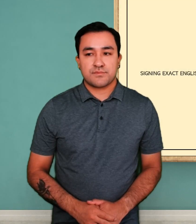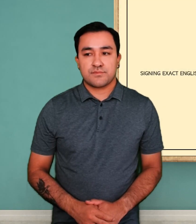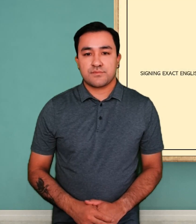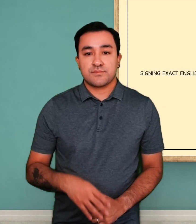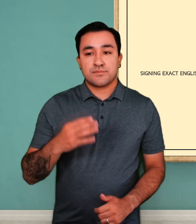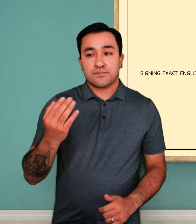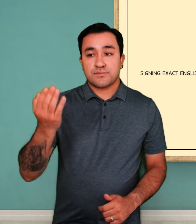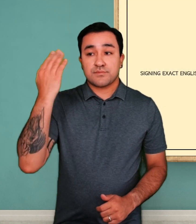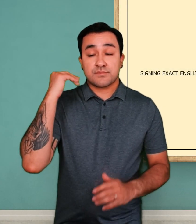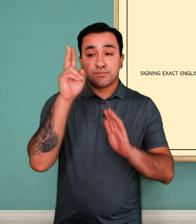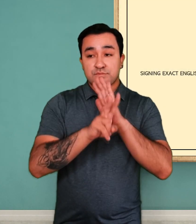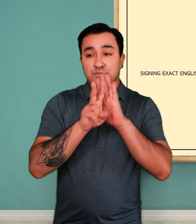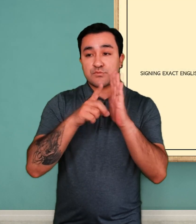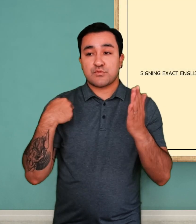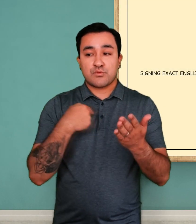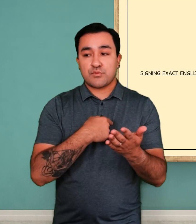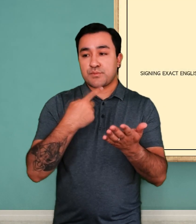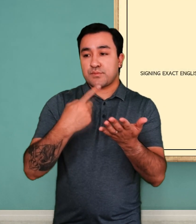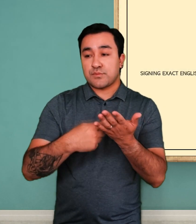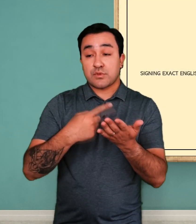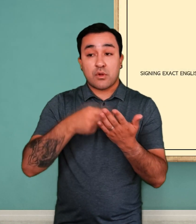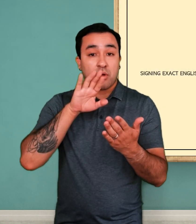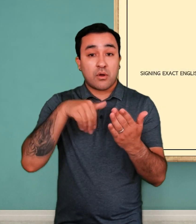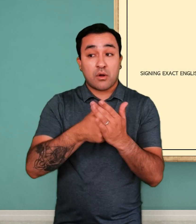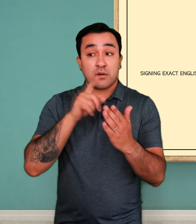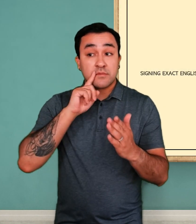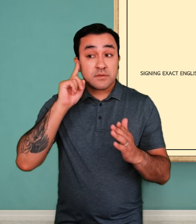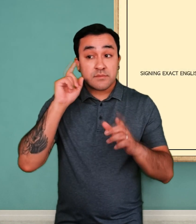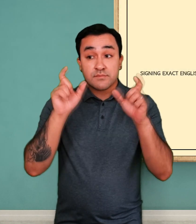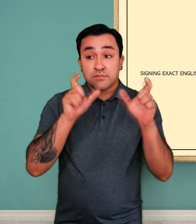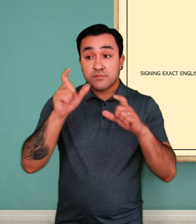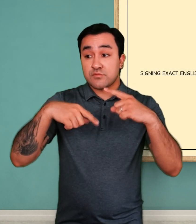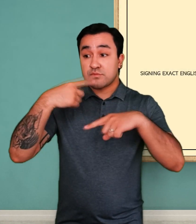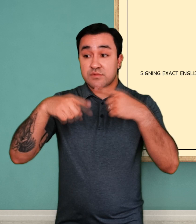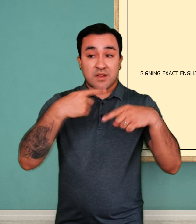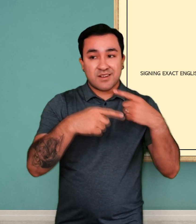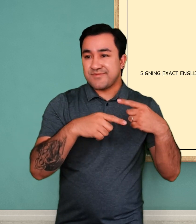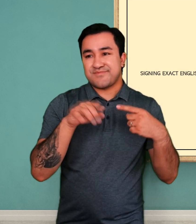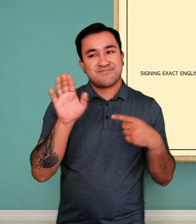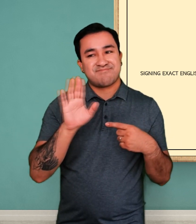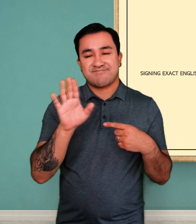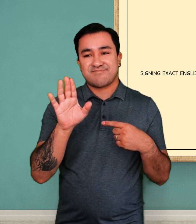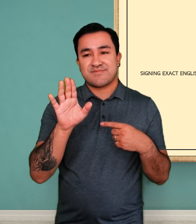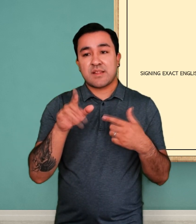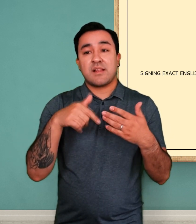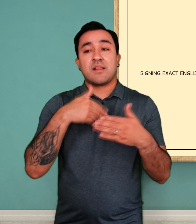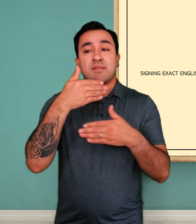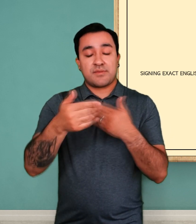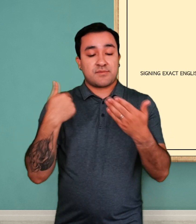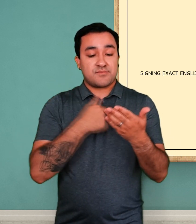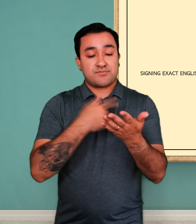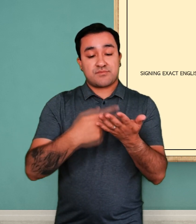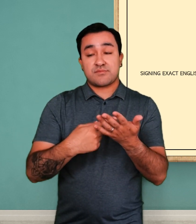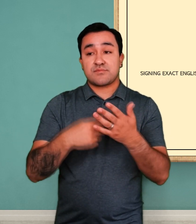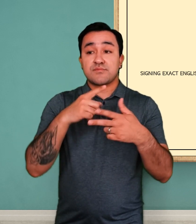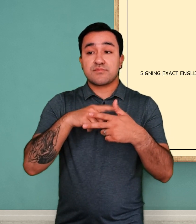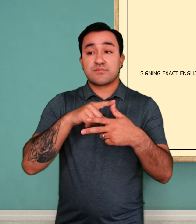In the last video, we discussed how not all deaf people use American Sign Language and then talked about SE or Signing Exact English, a